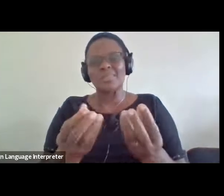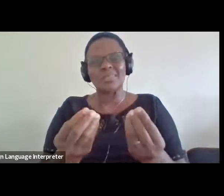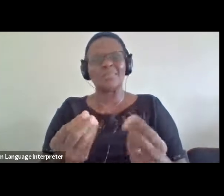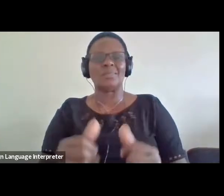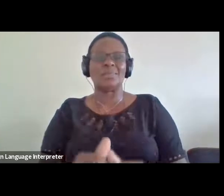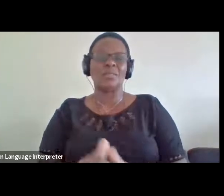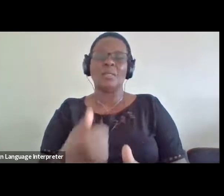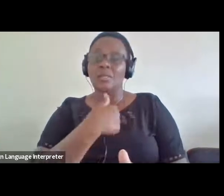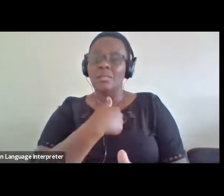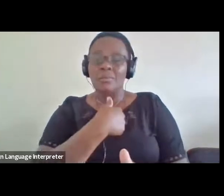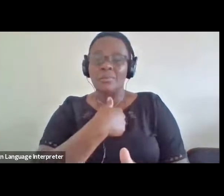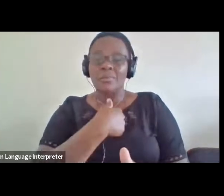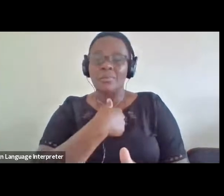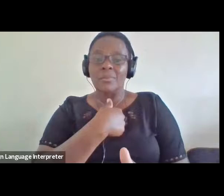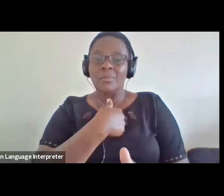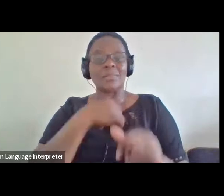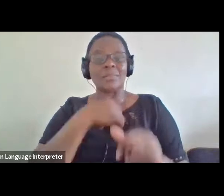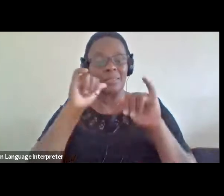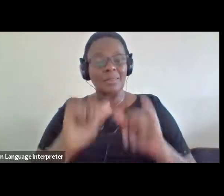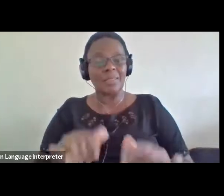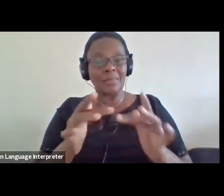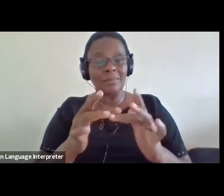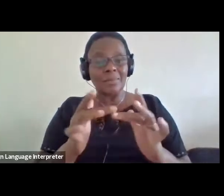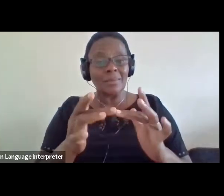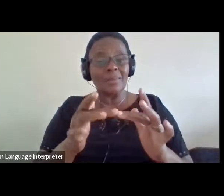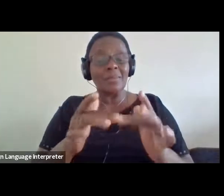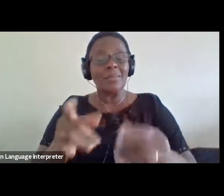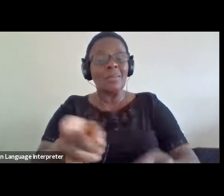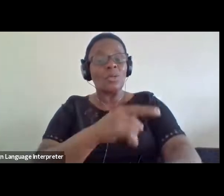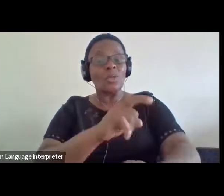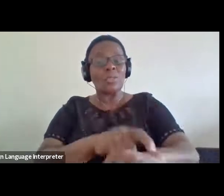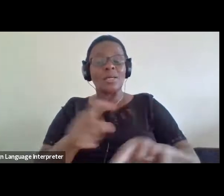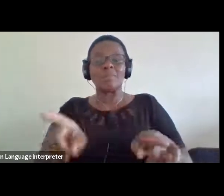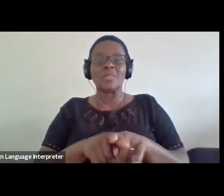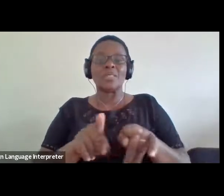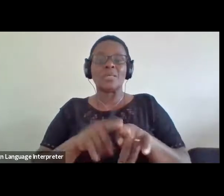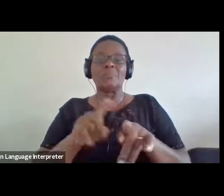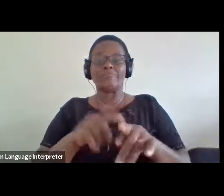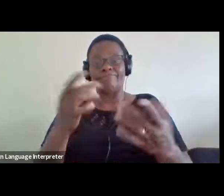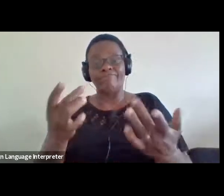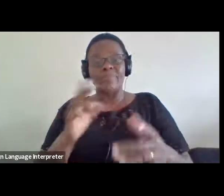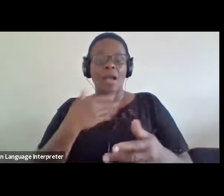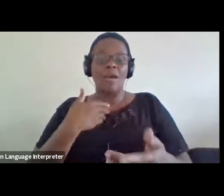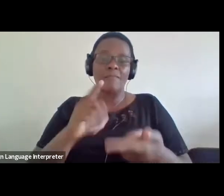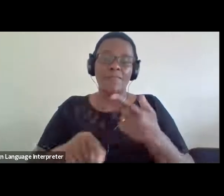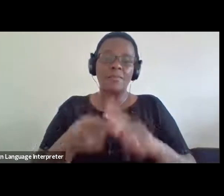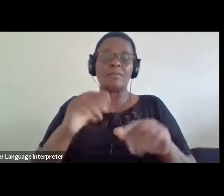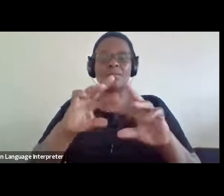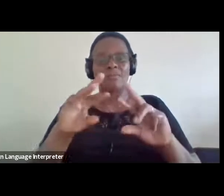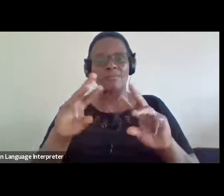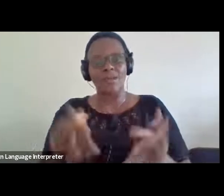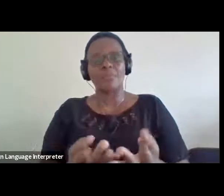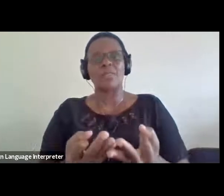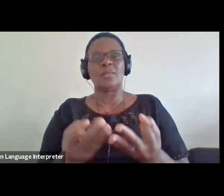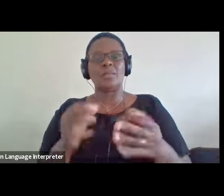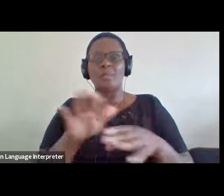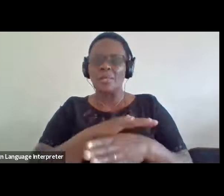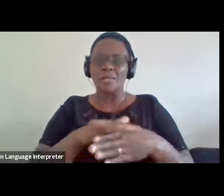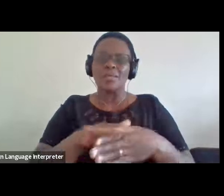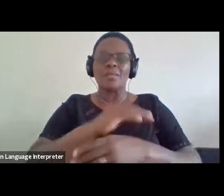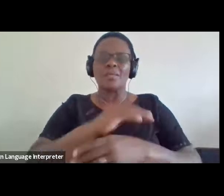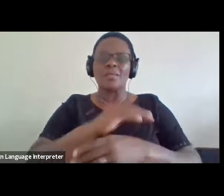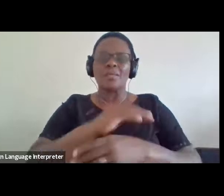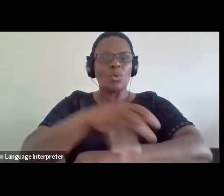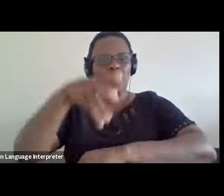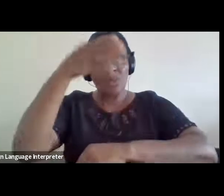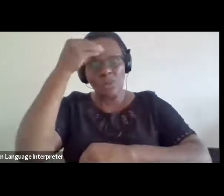spend just as much time online as I do offline. I have friends, family, business, school, education, all